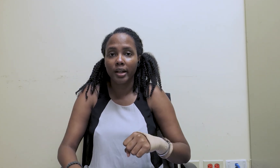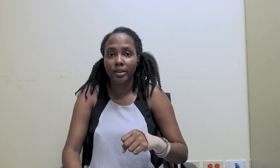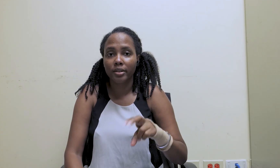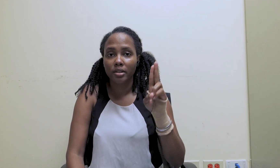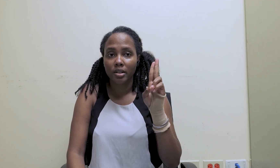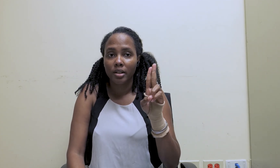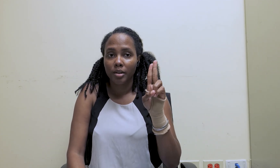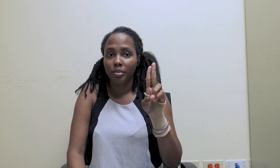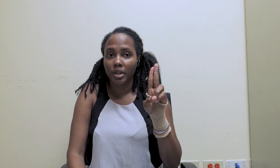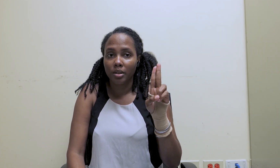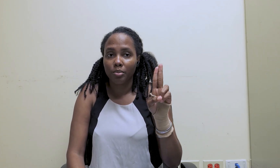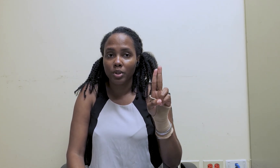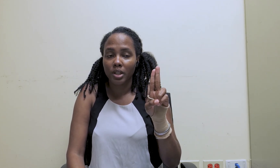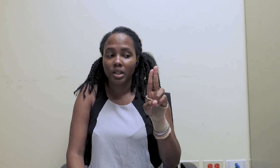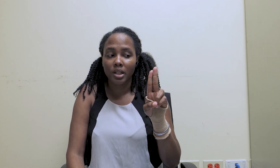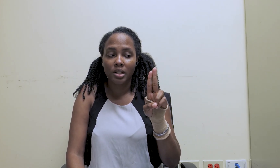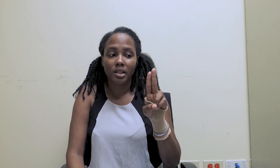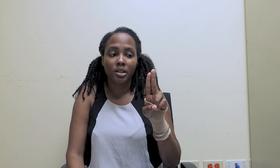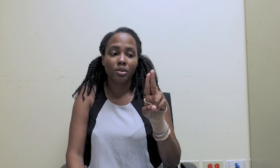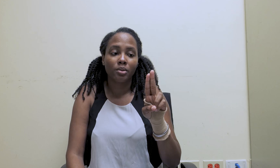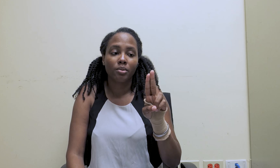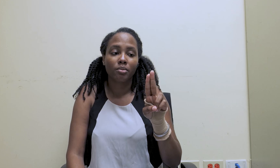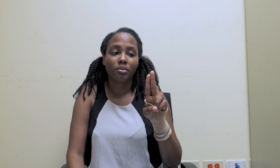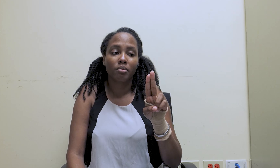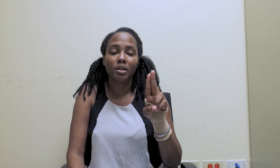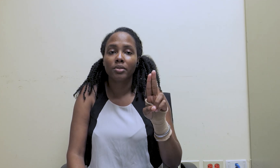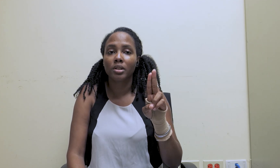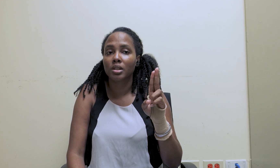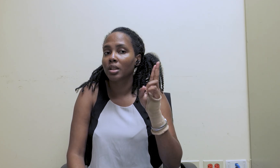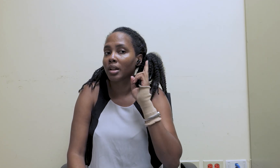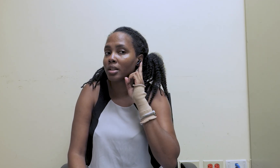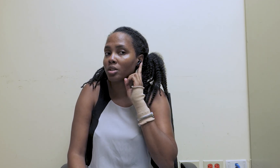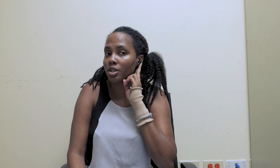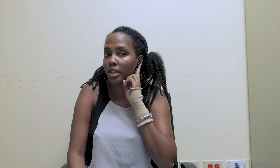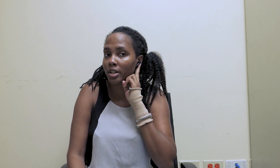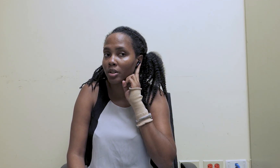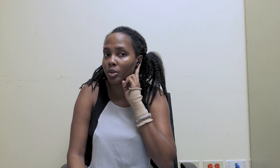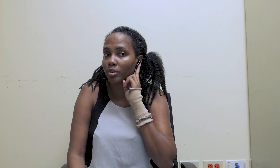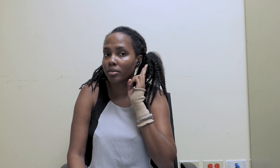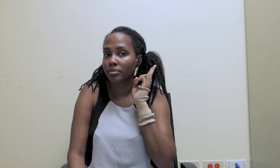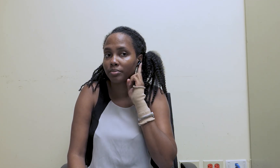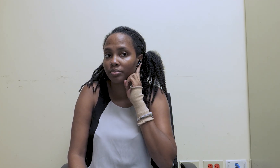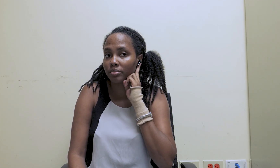Here, put your index and your middle finger together and touch your earlobe.